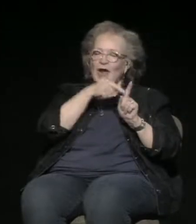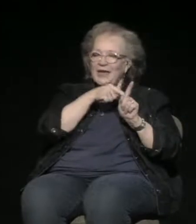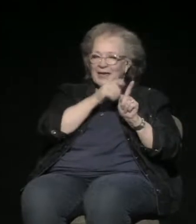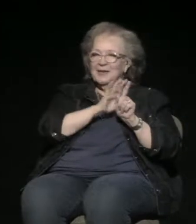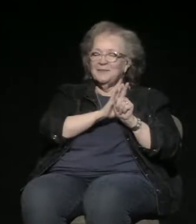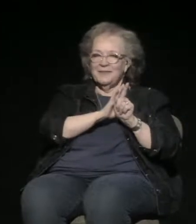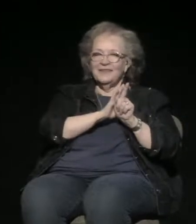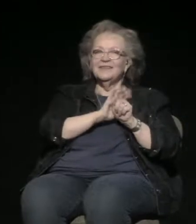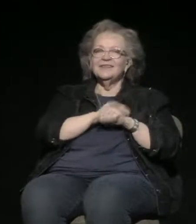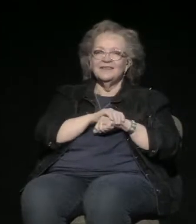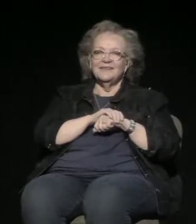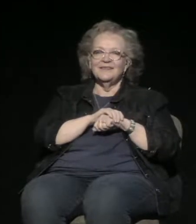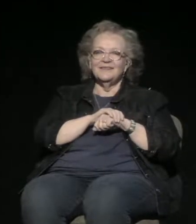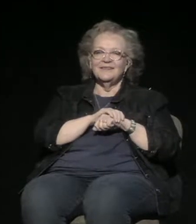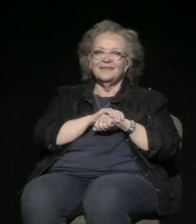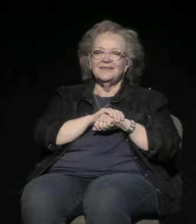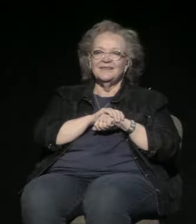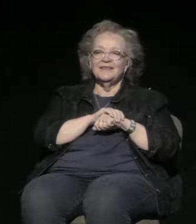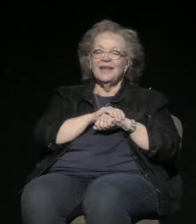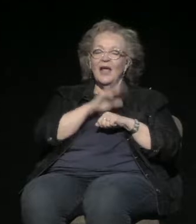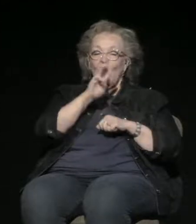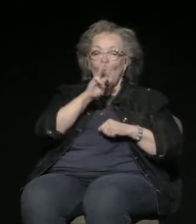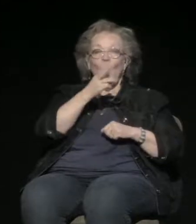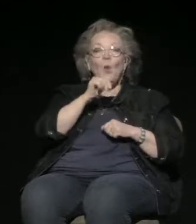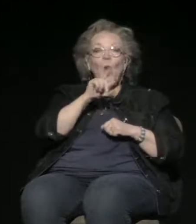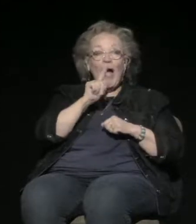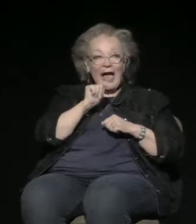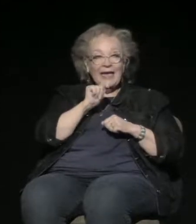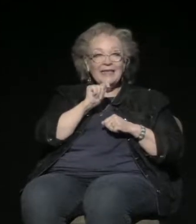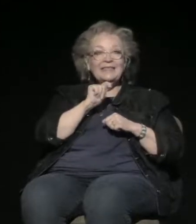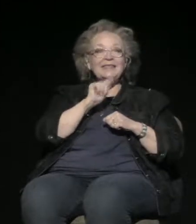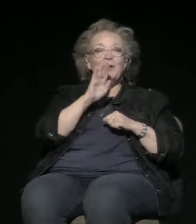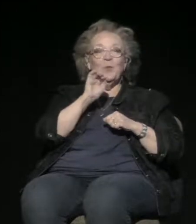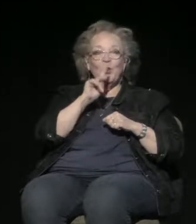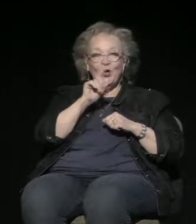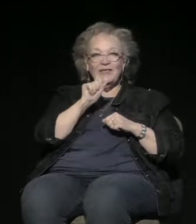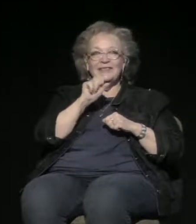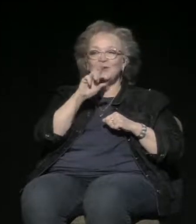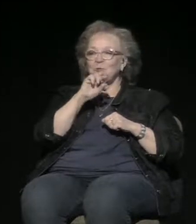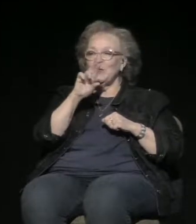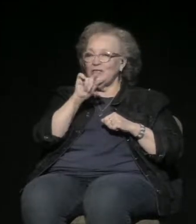that with you And we have Wyatt Brooks Richardson